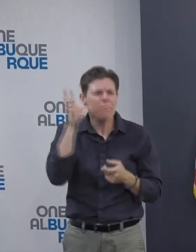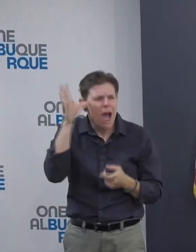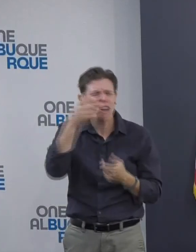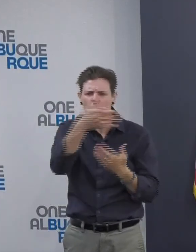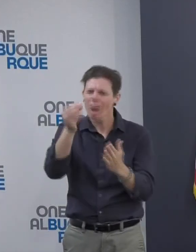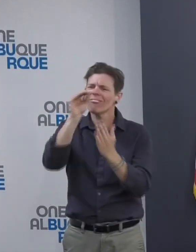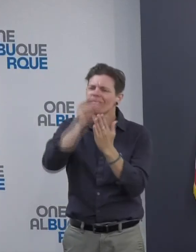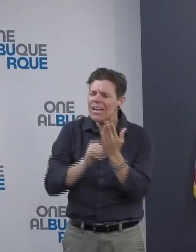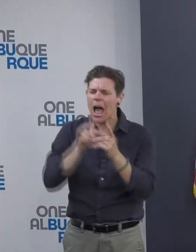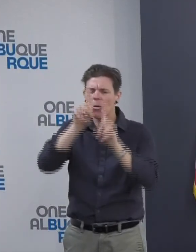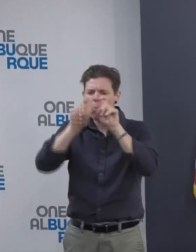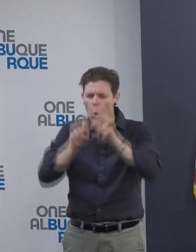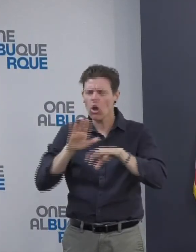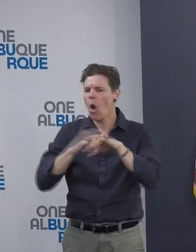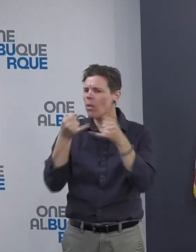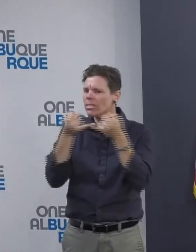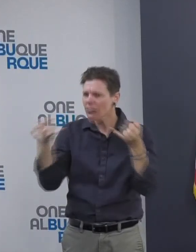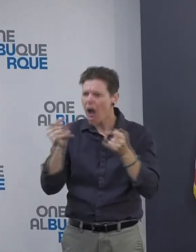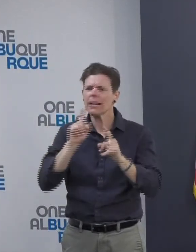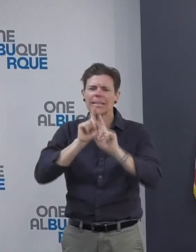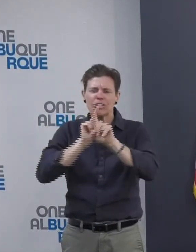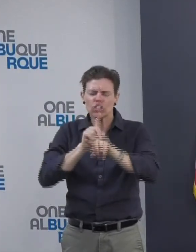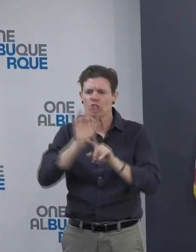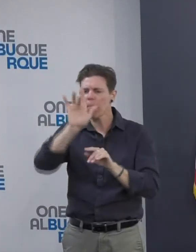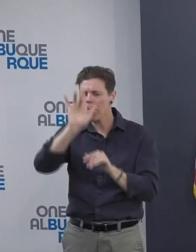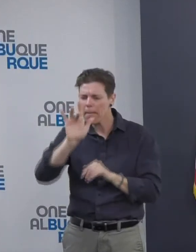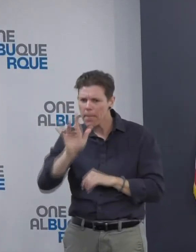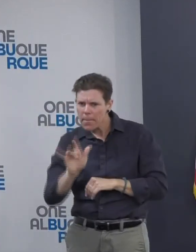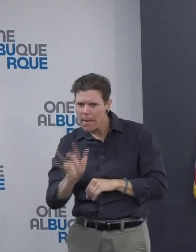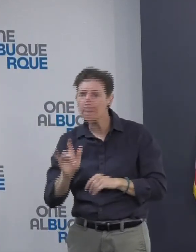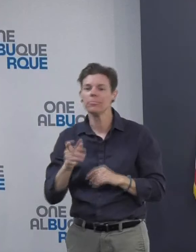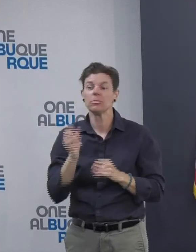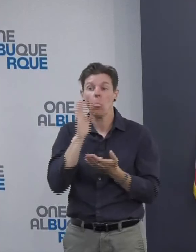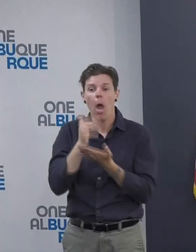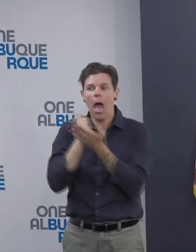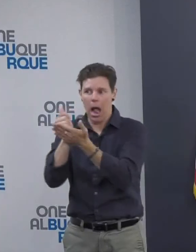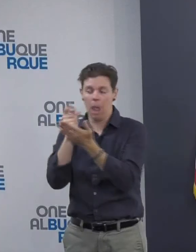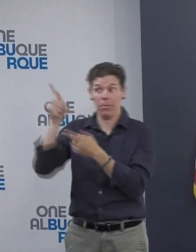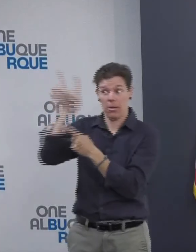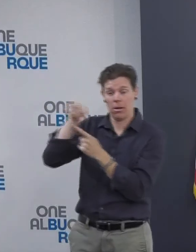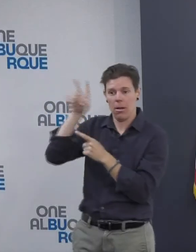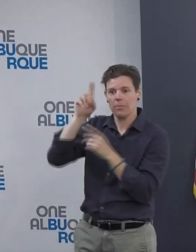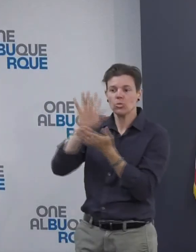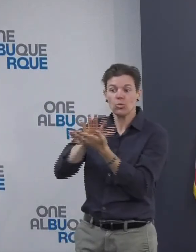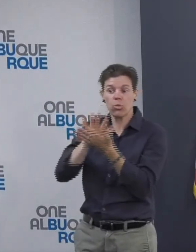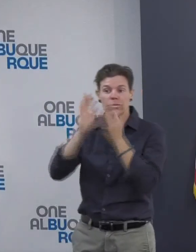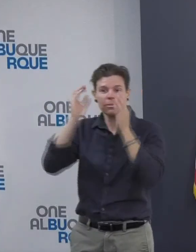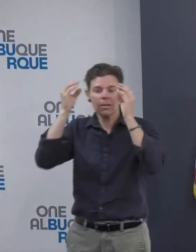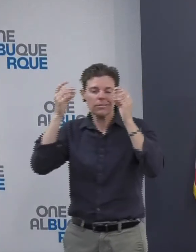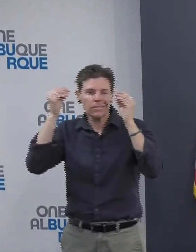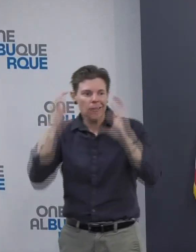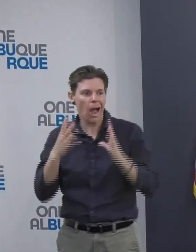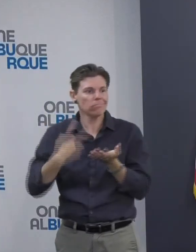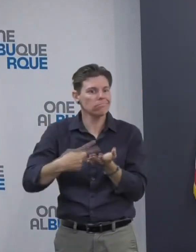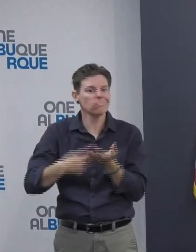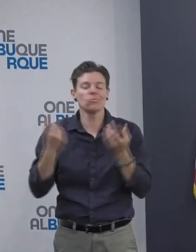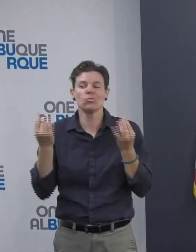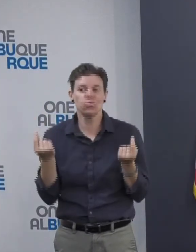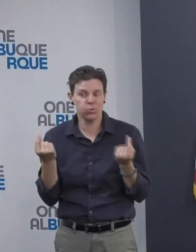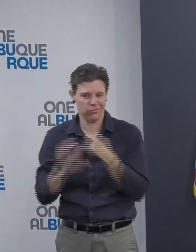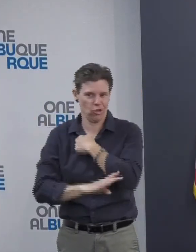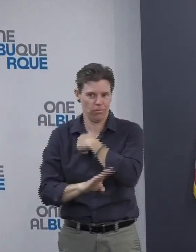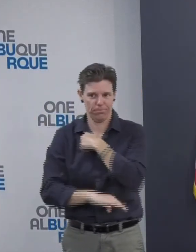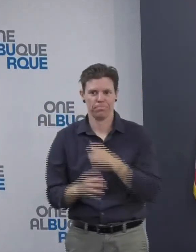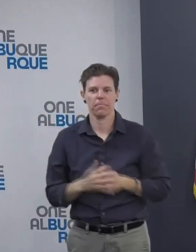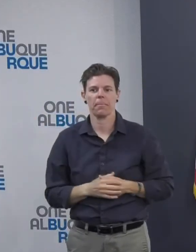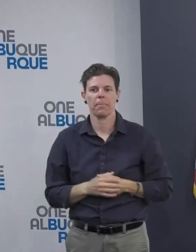looks like going into the next year. And again, those go down to our school district, so PED will be sharing that with APS. And